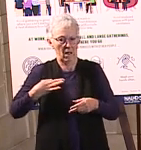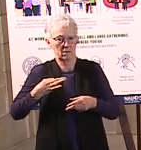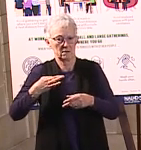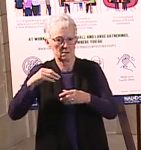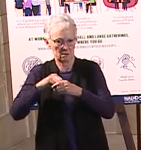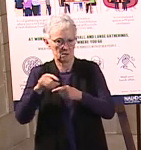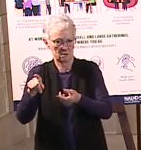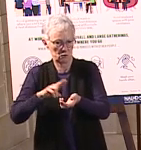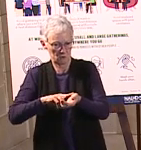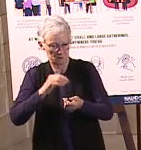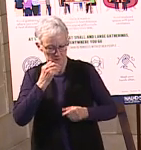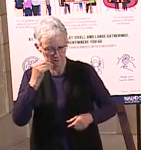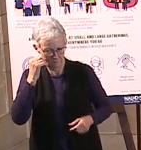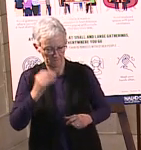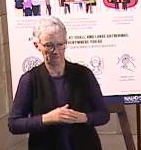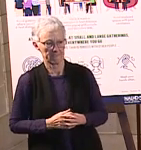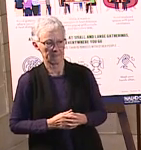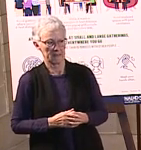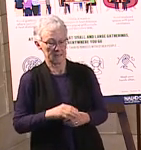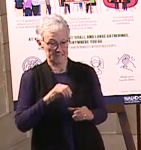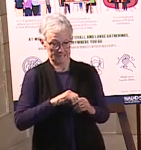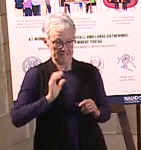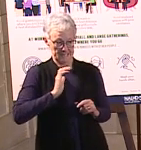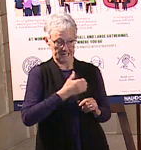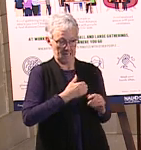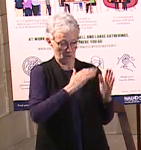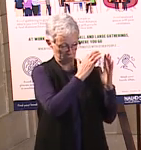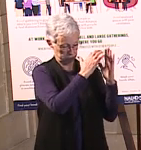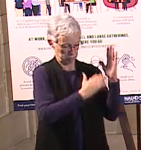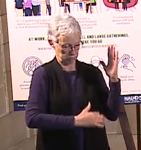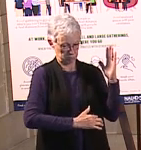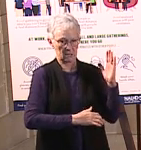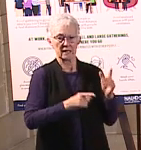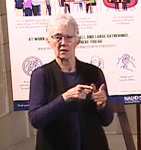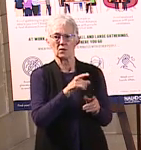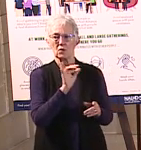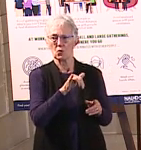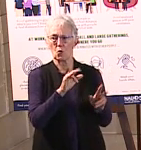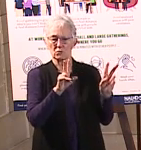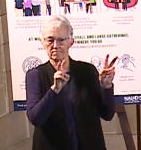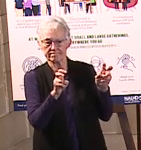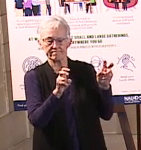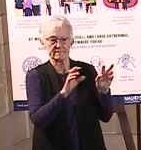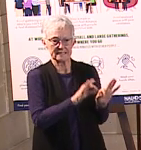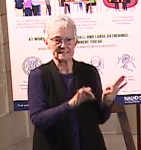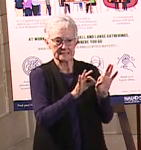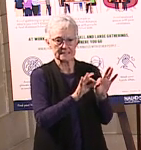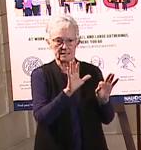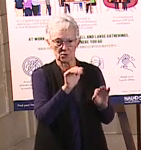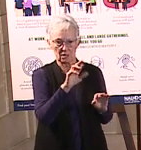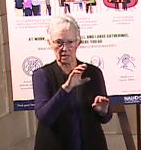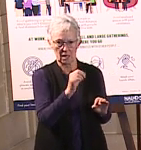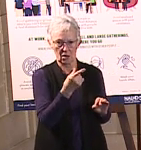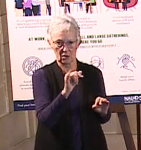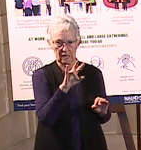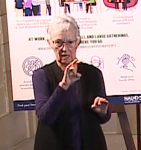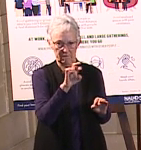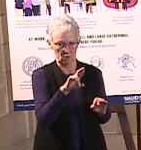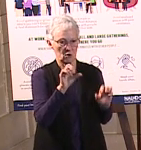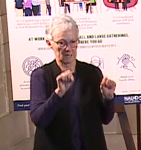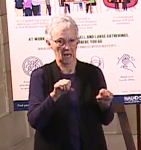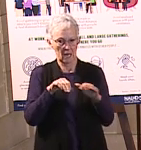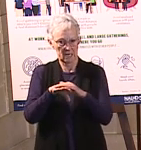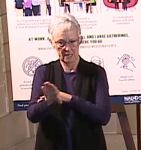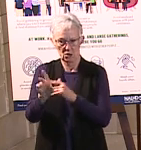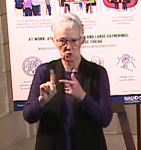guidelines, we had proposed that folks would be in, essential caregivers would be in a facility for up to 3 hours a